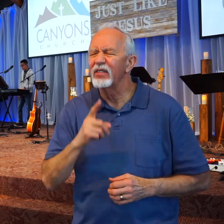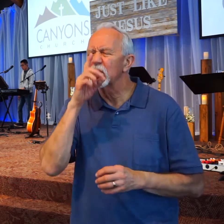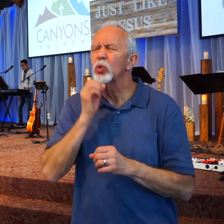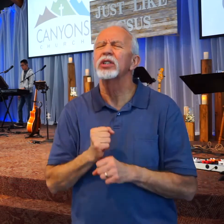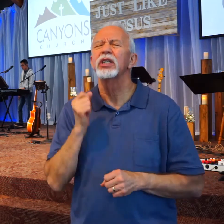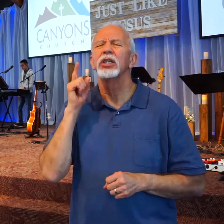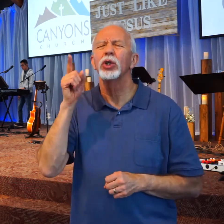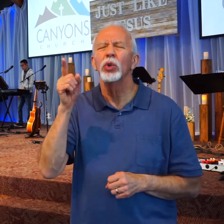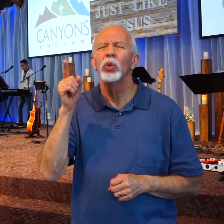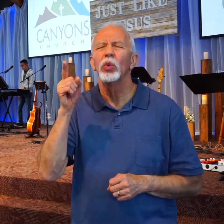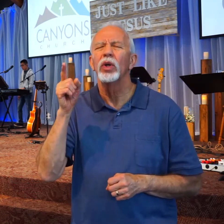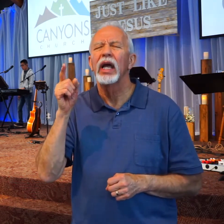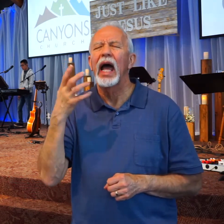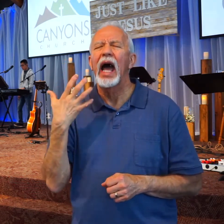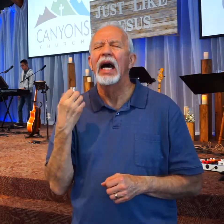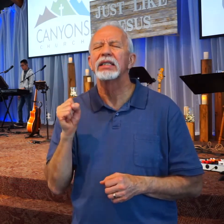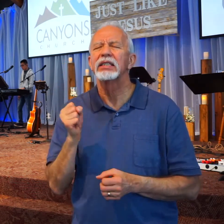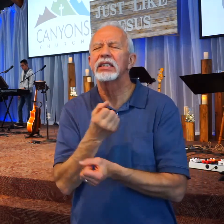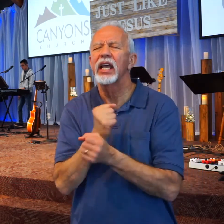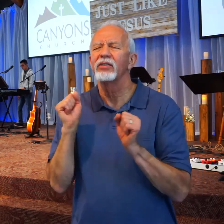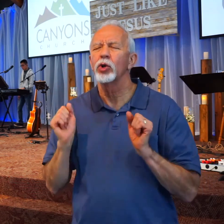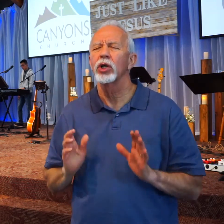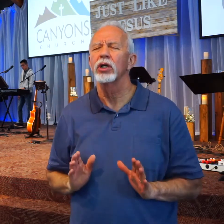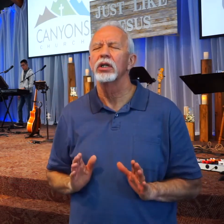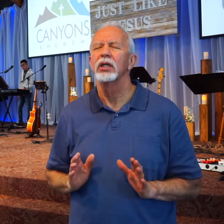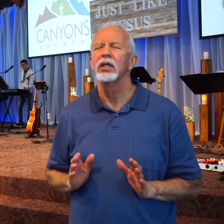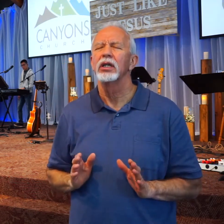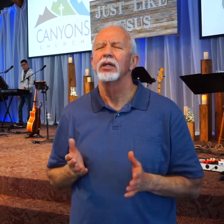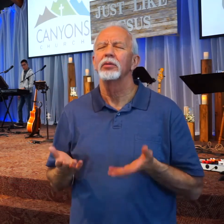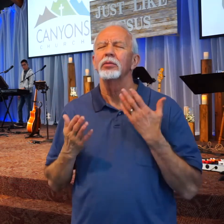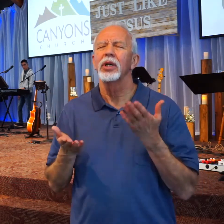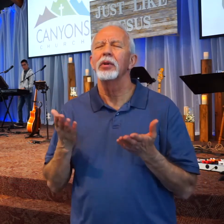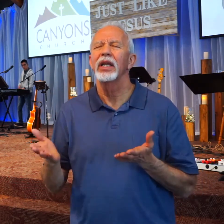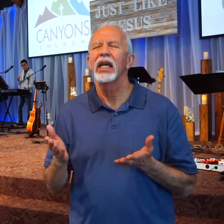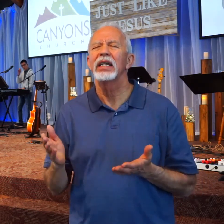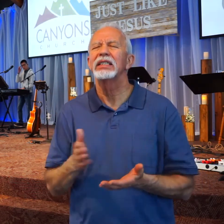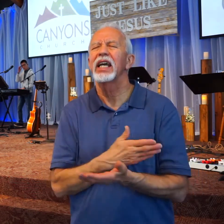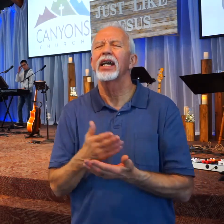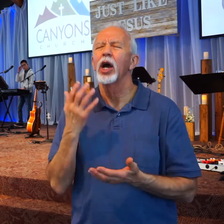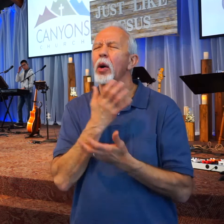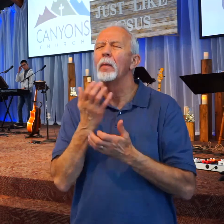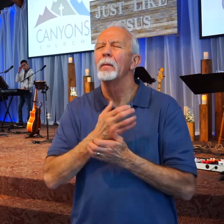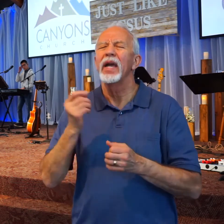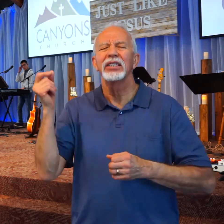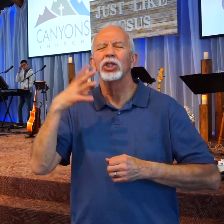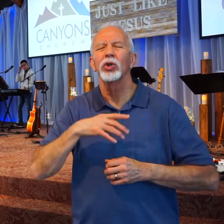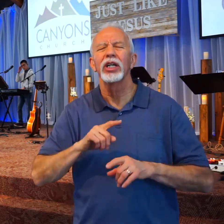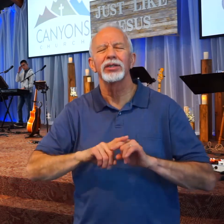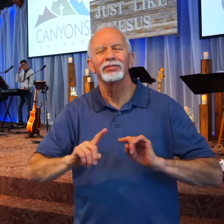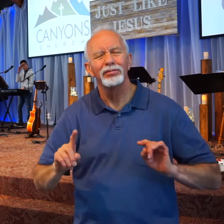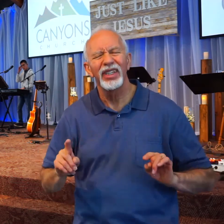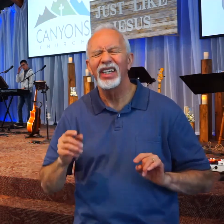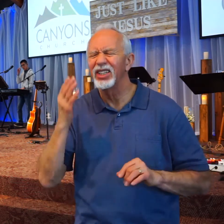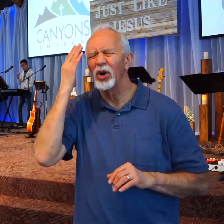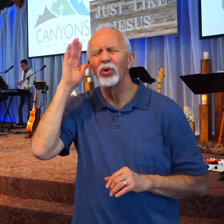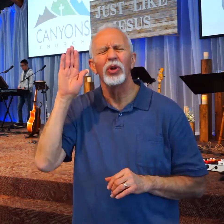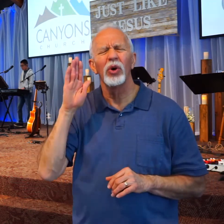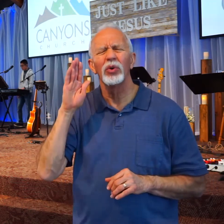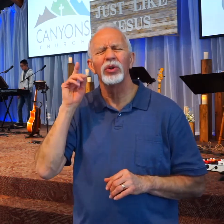you as Savior. Maybe they sang Amazing Grace earlier, but they don't know of